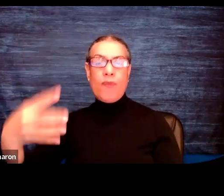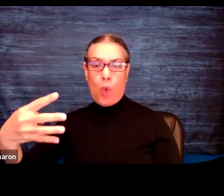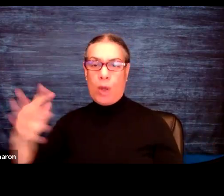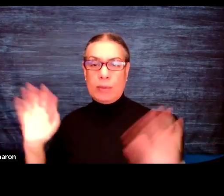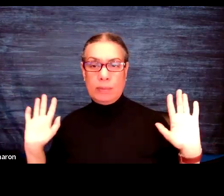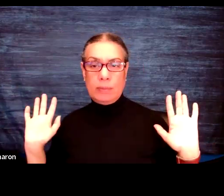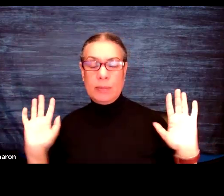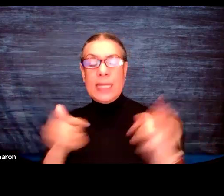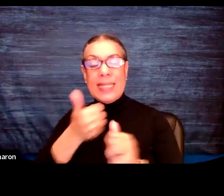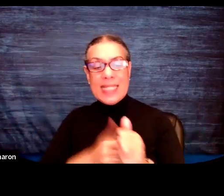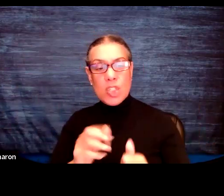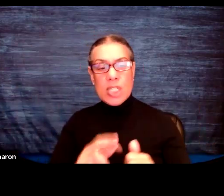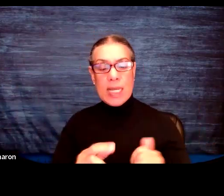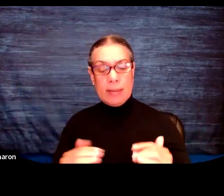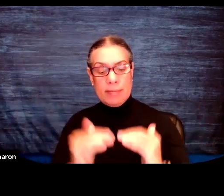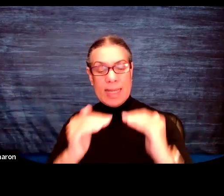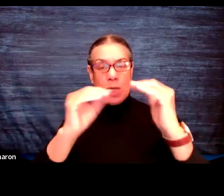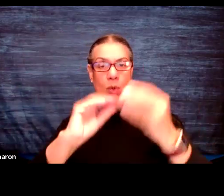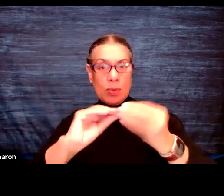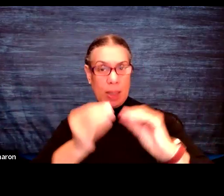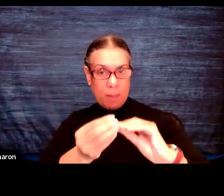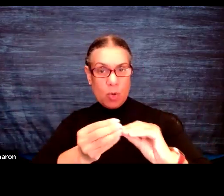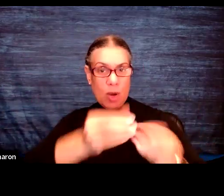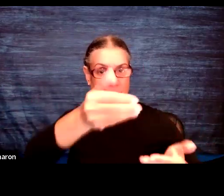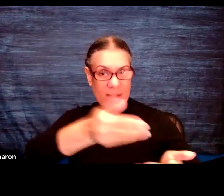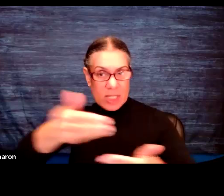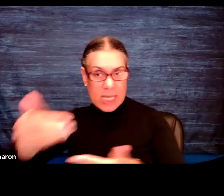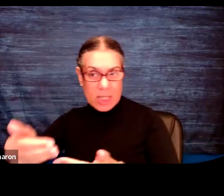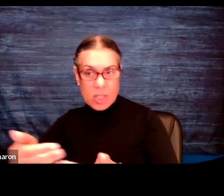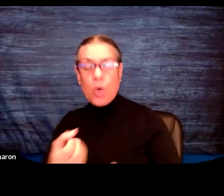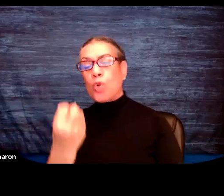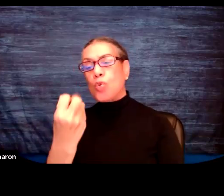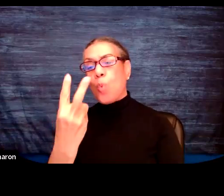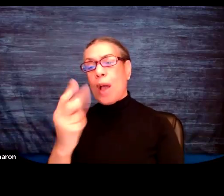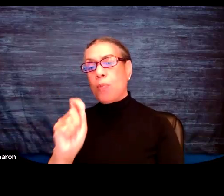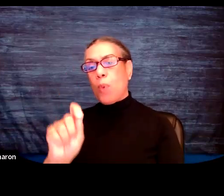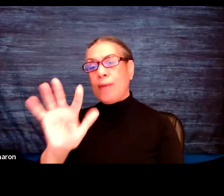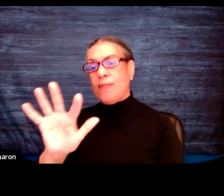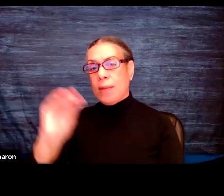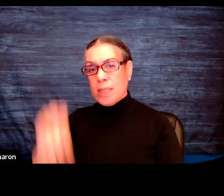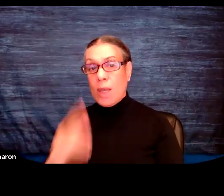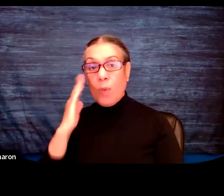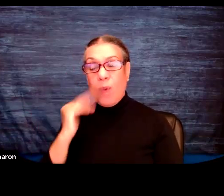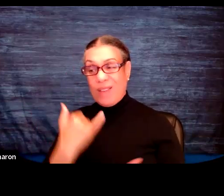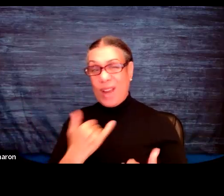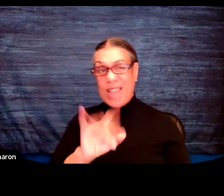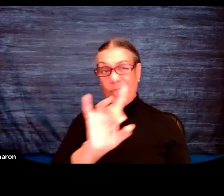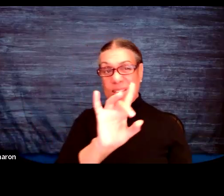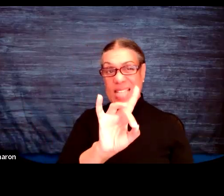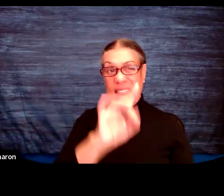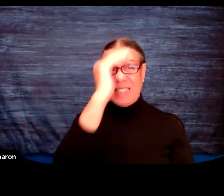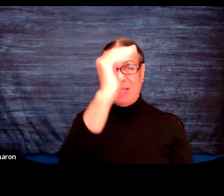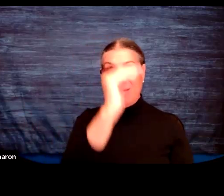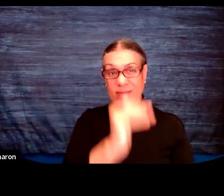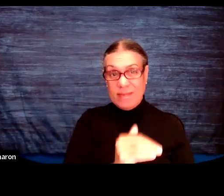policy, each tier receives an equal allocation of invitations, or 12.5%, as there are 8 tiers currently.